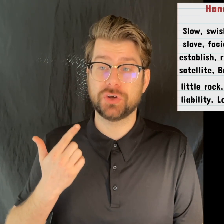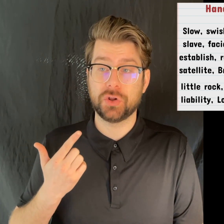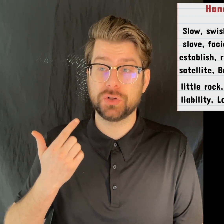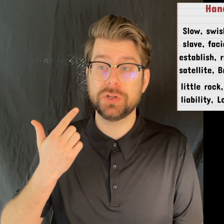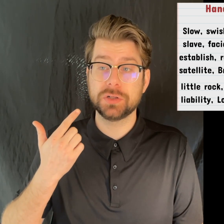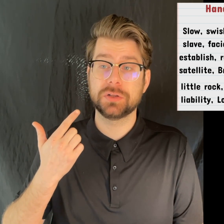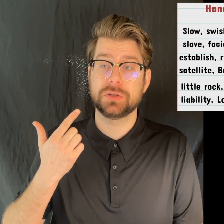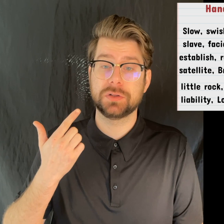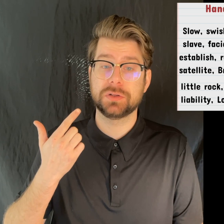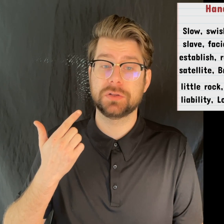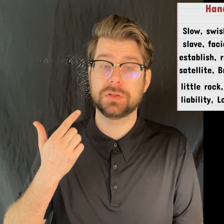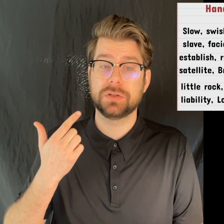facial,